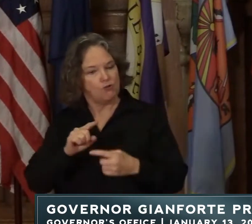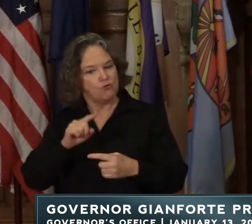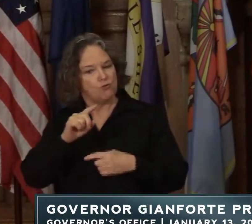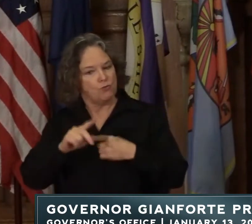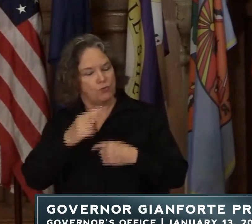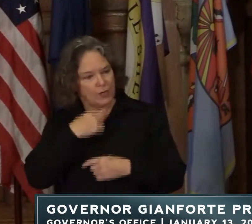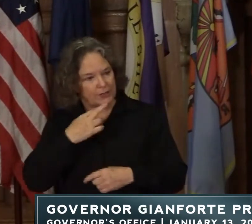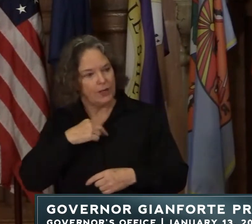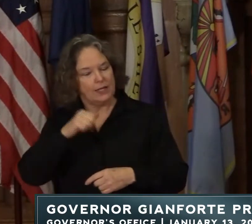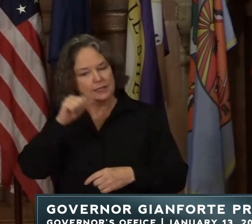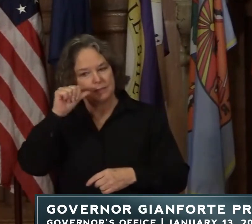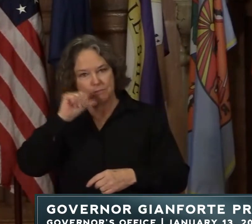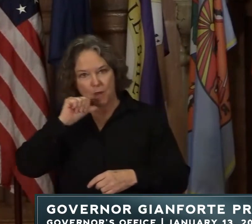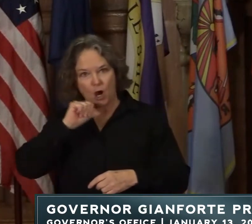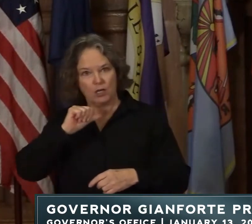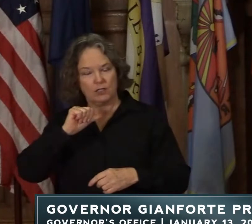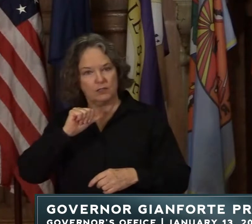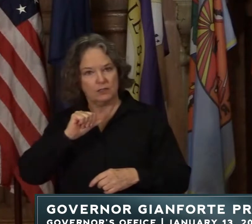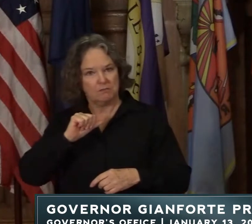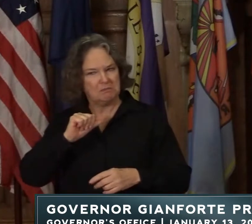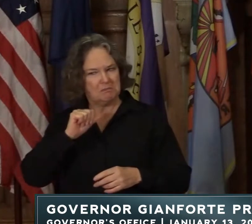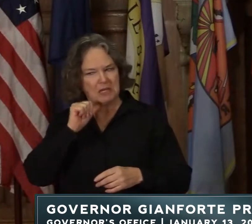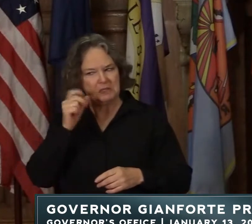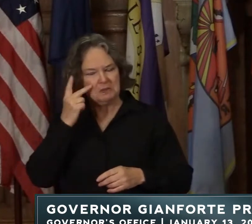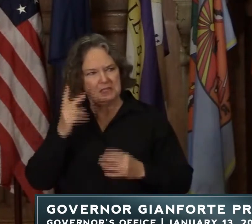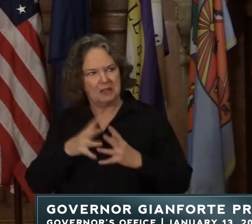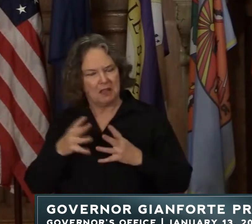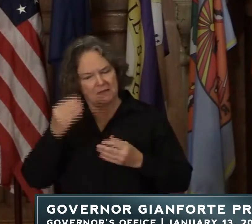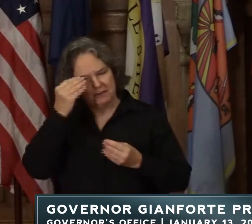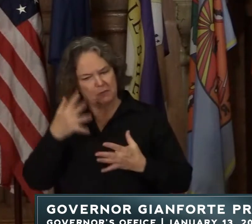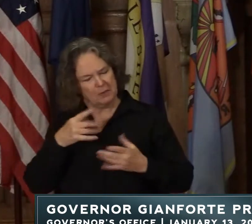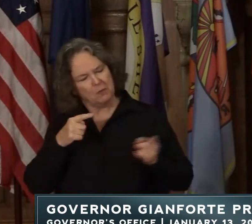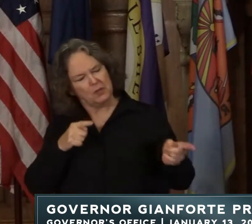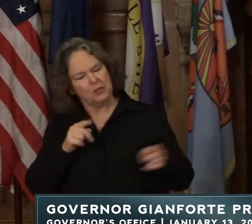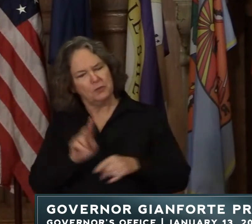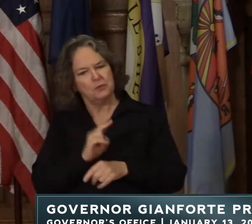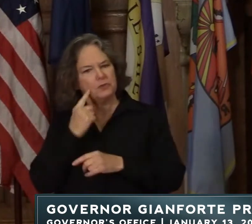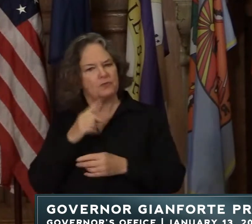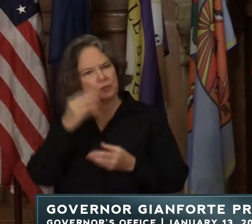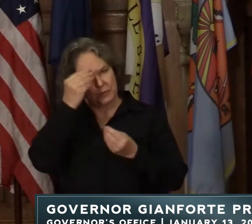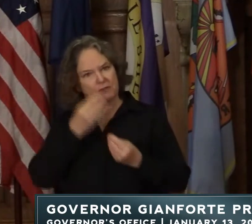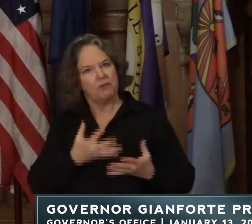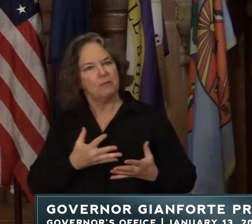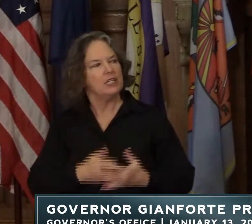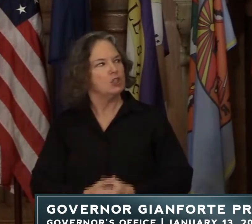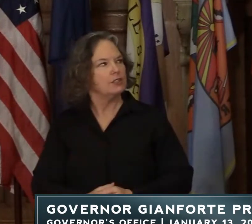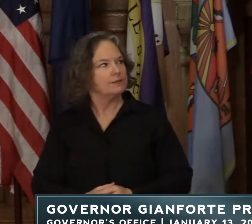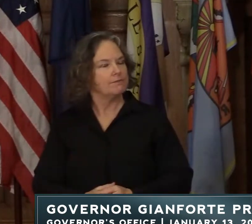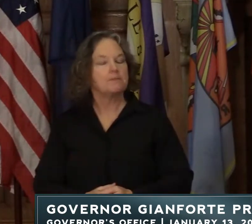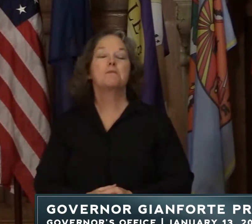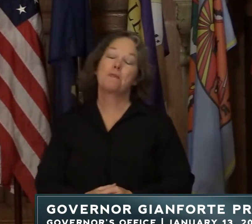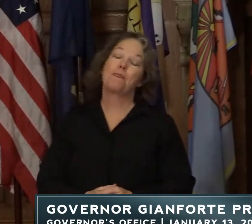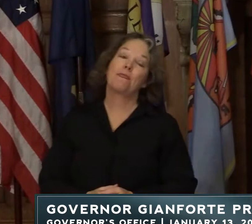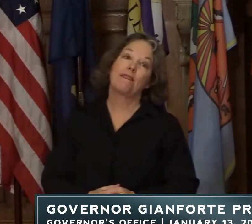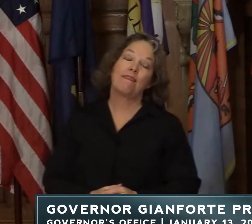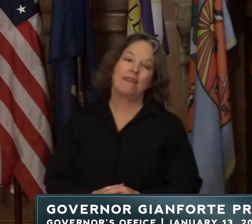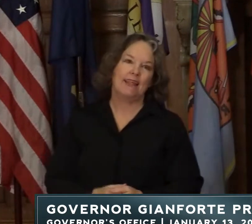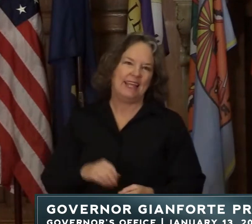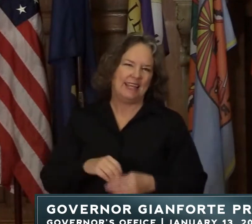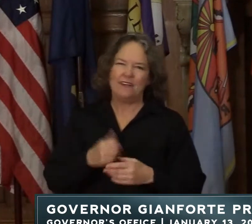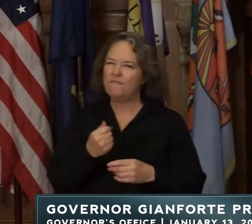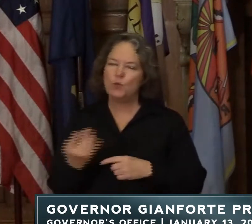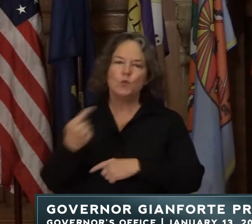casinos. I've seen that there's not great information about that, but wondering what you were looking at as you were going through this process? Yeah, within days, we'll actually